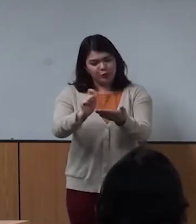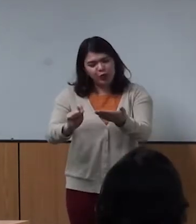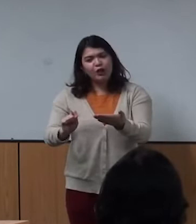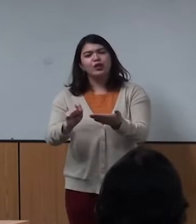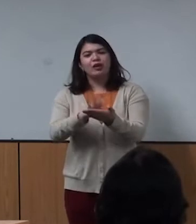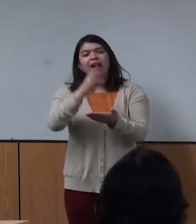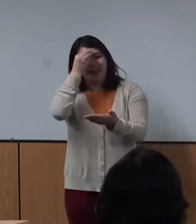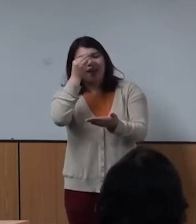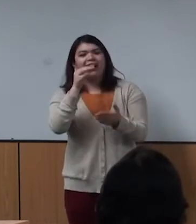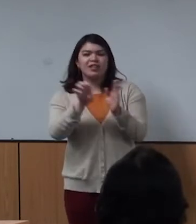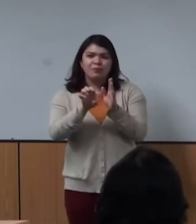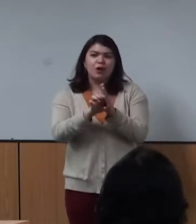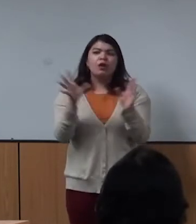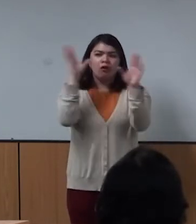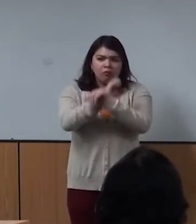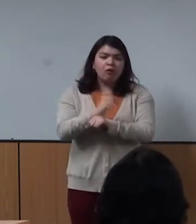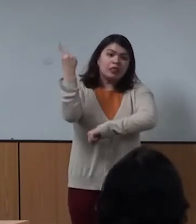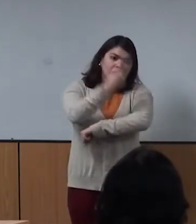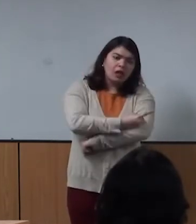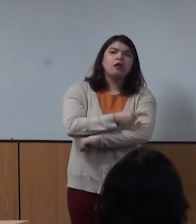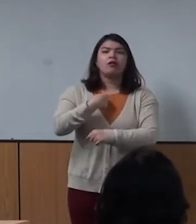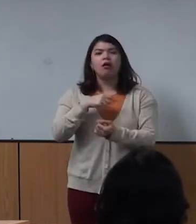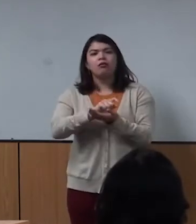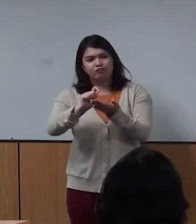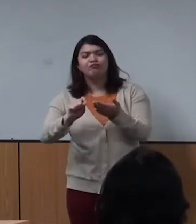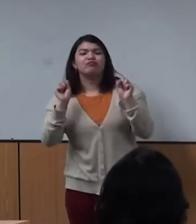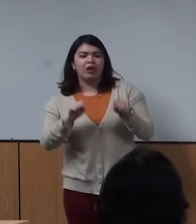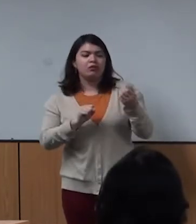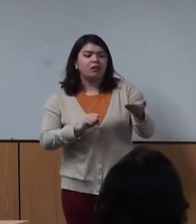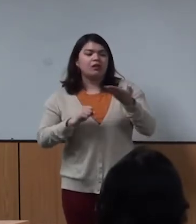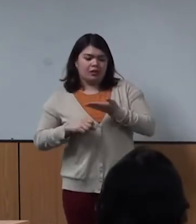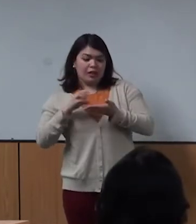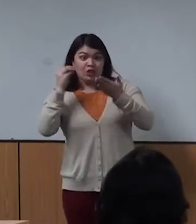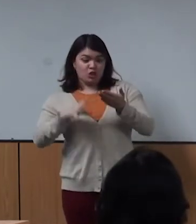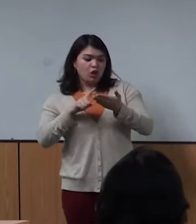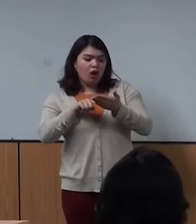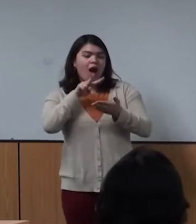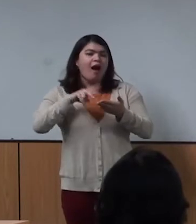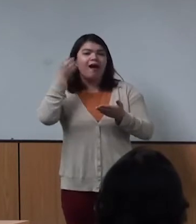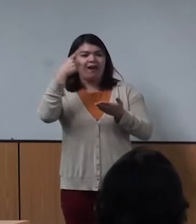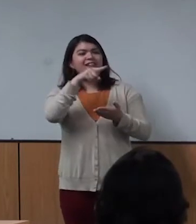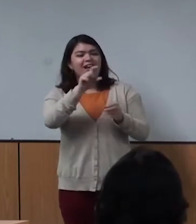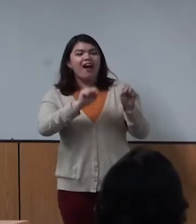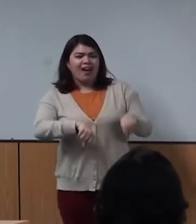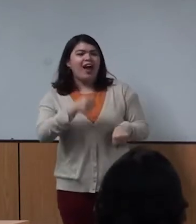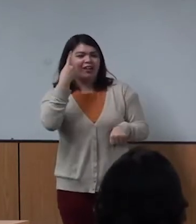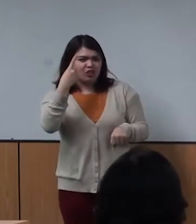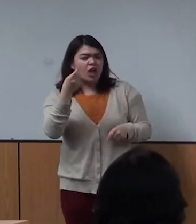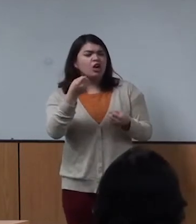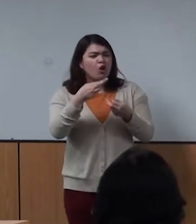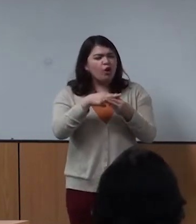the student learn. So on the part of the teacher, when the student writes a